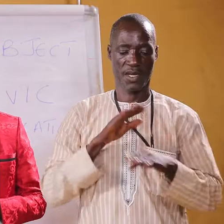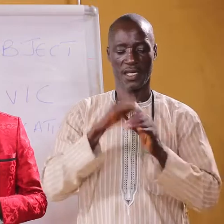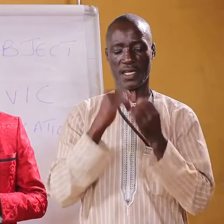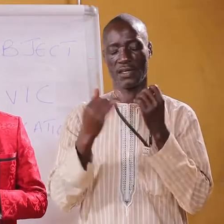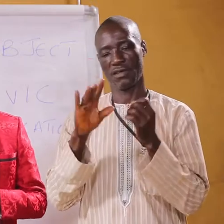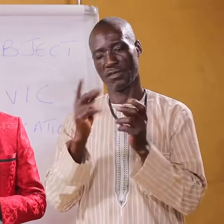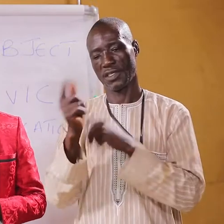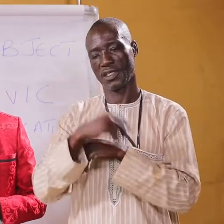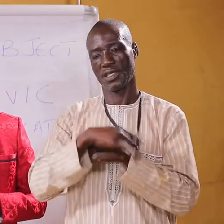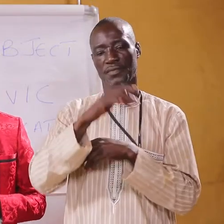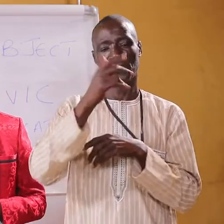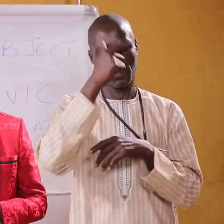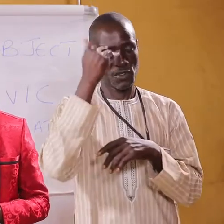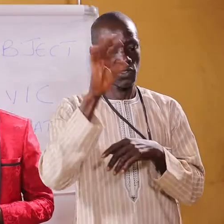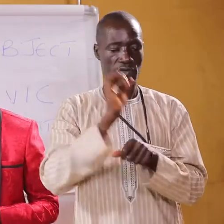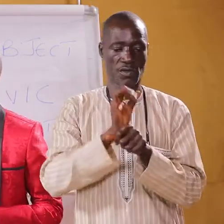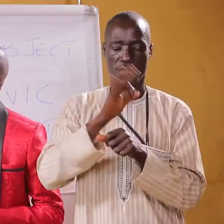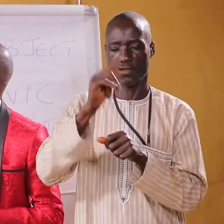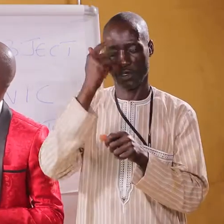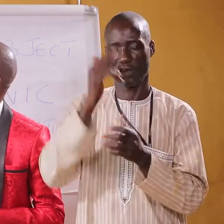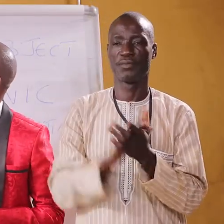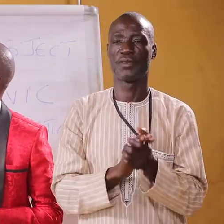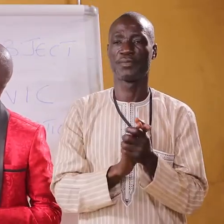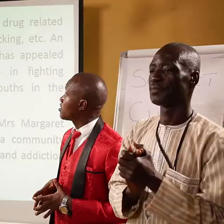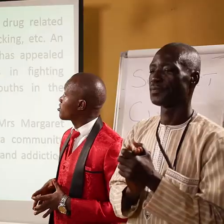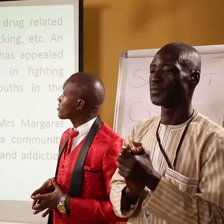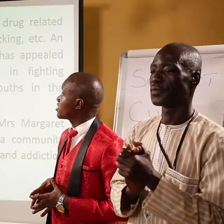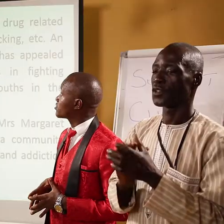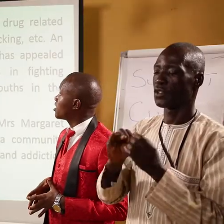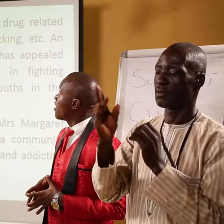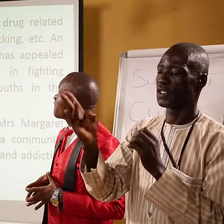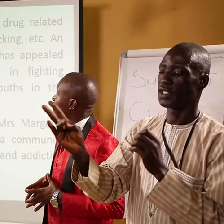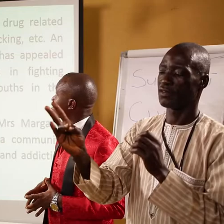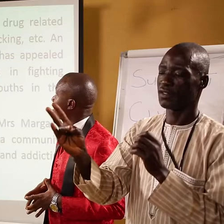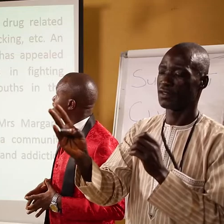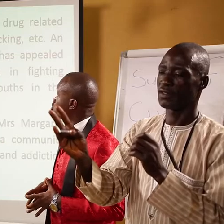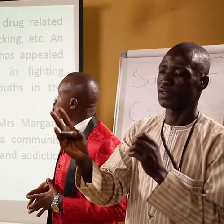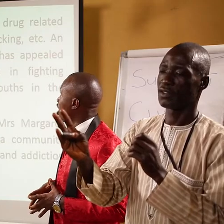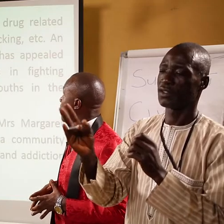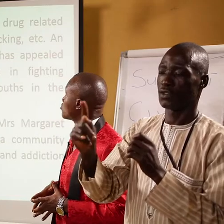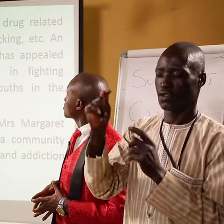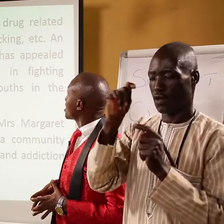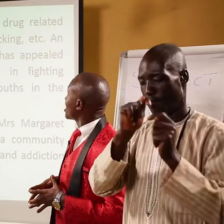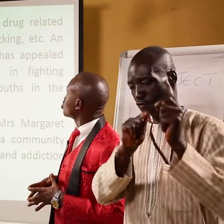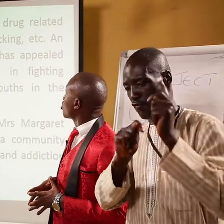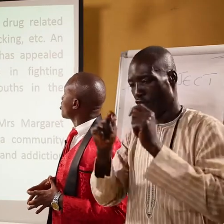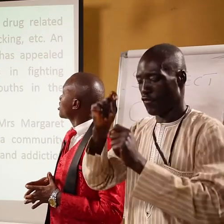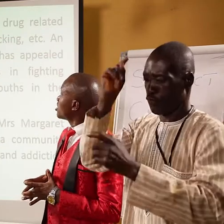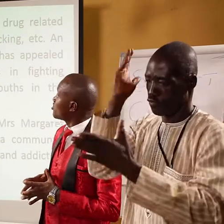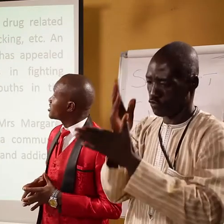of government performing their duties and functions. Number 7, fight against drug abuse